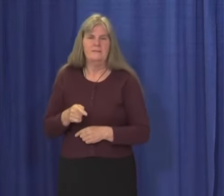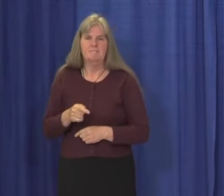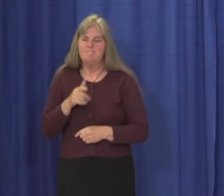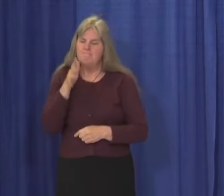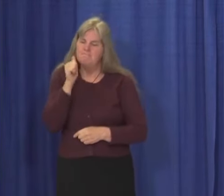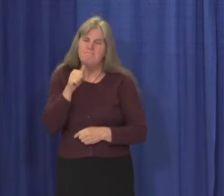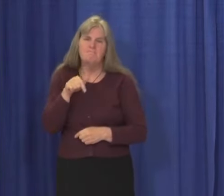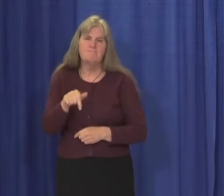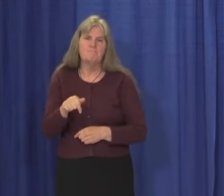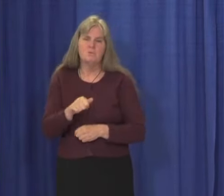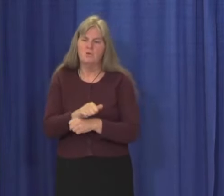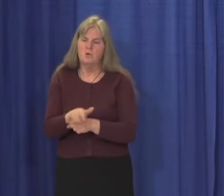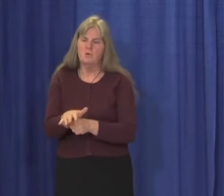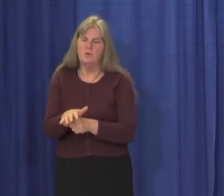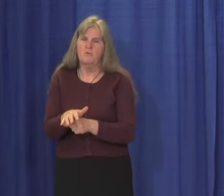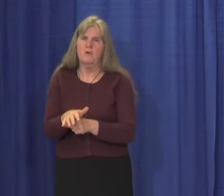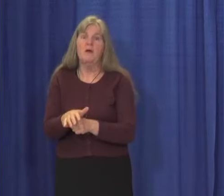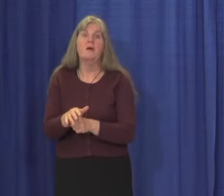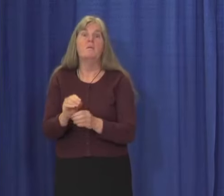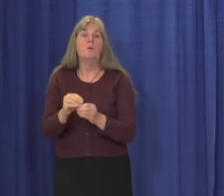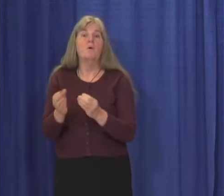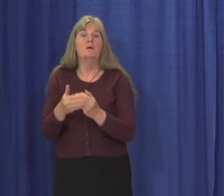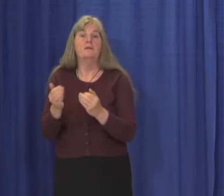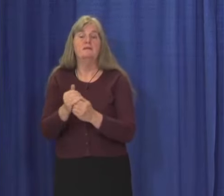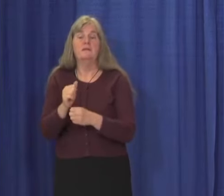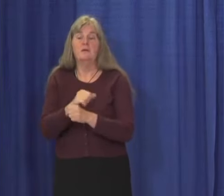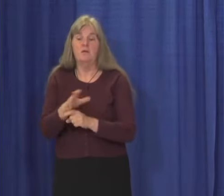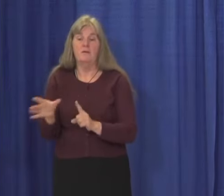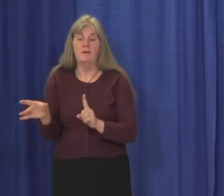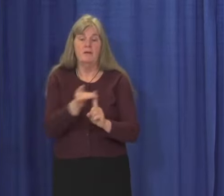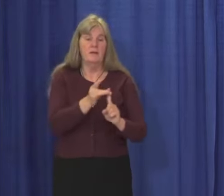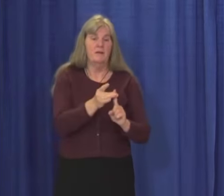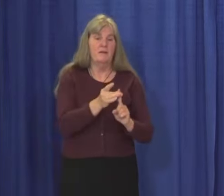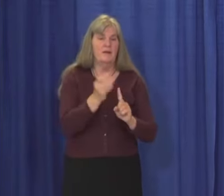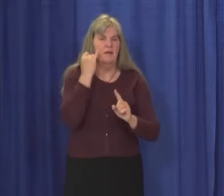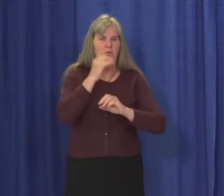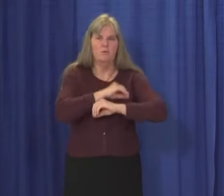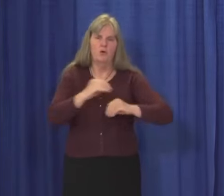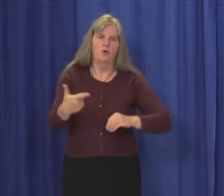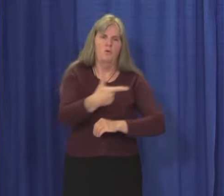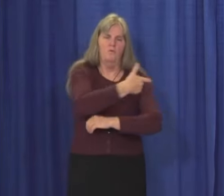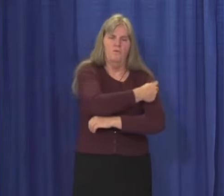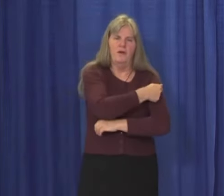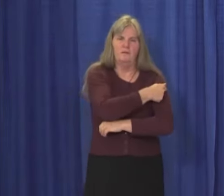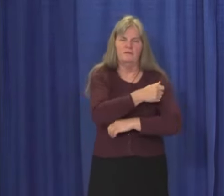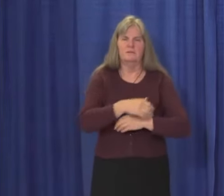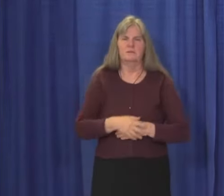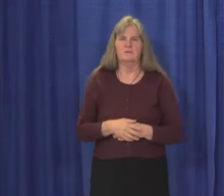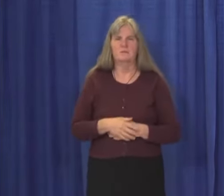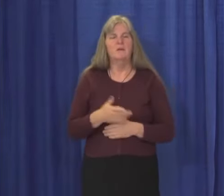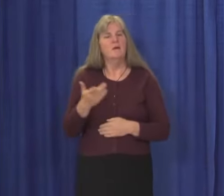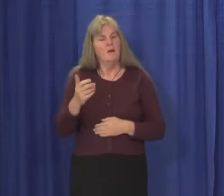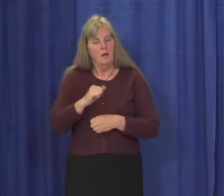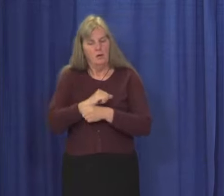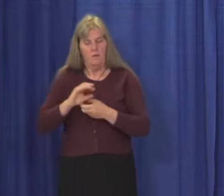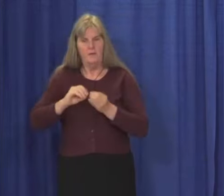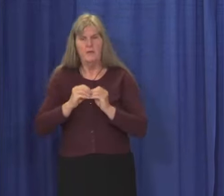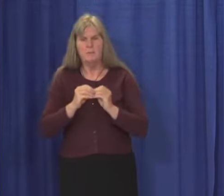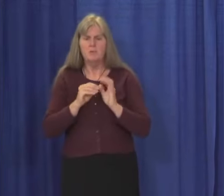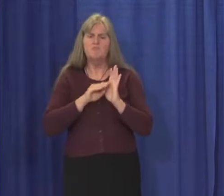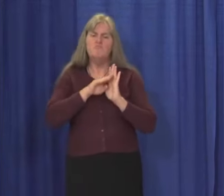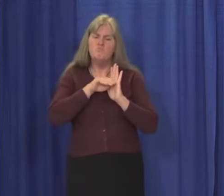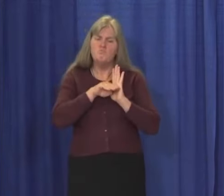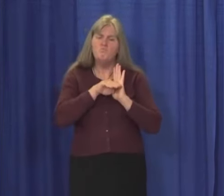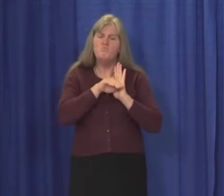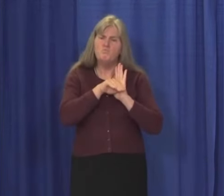the easier if you are unvaccinated. Our case count may have stabilized for now, but of course this